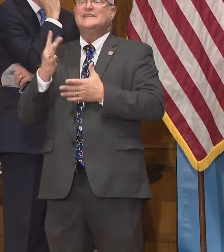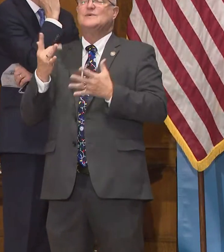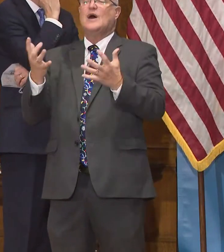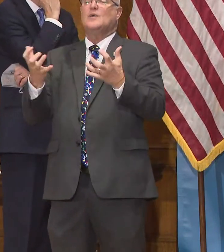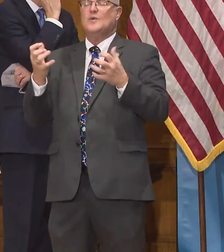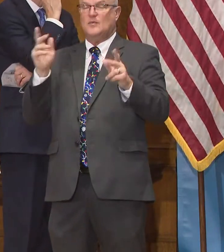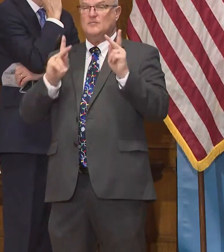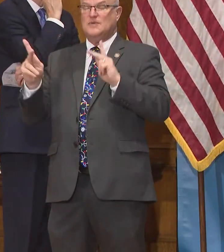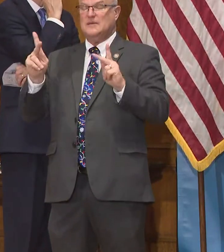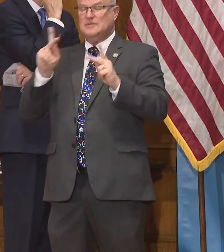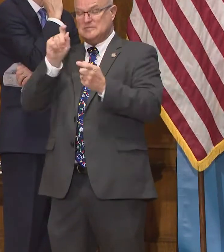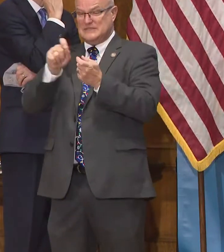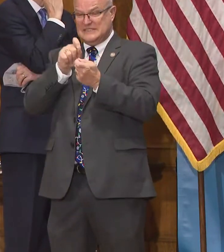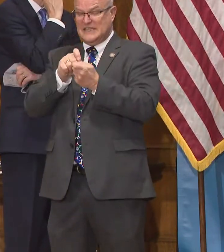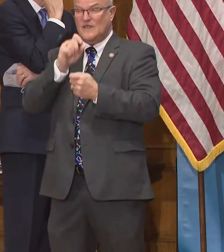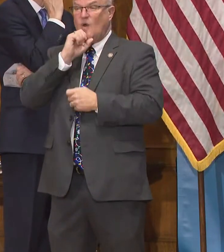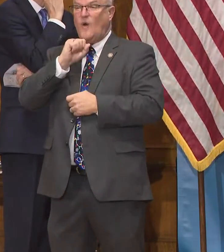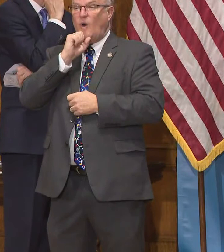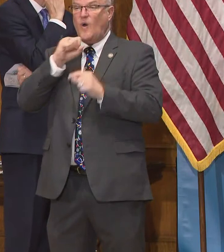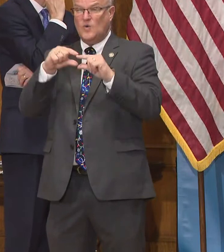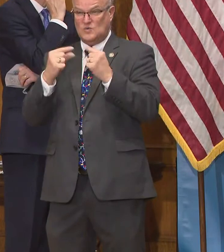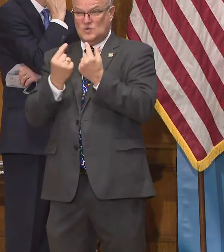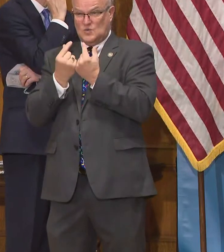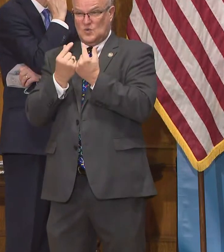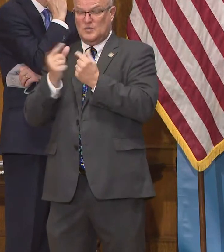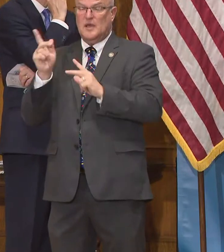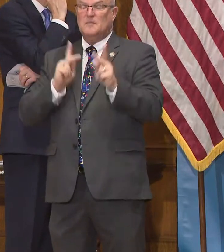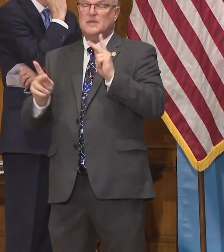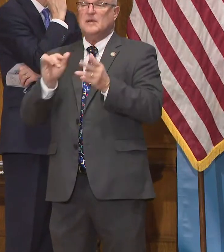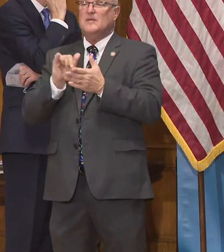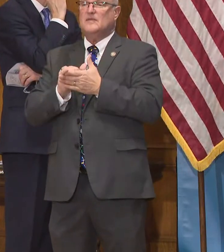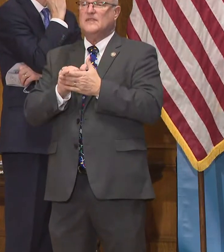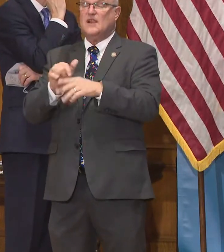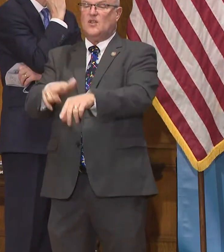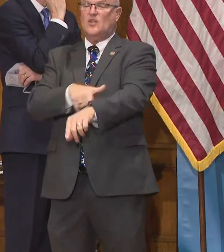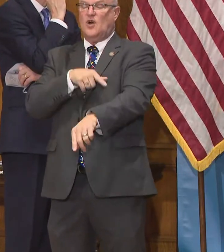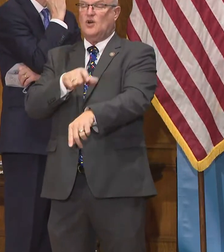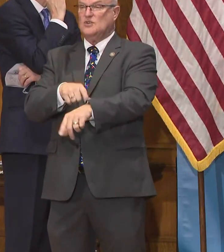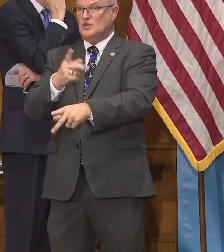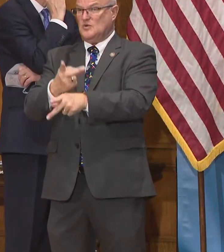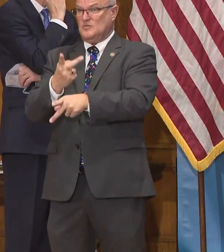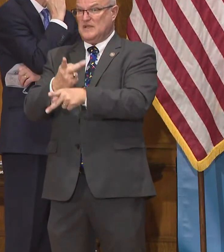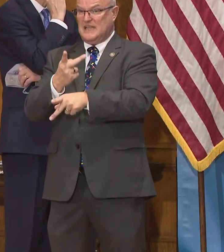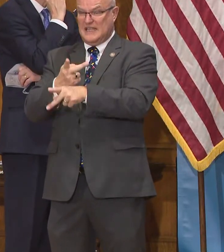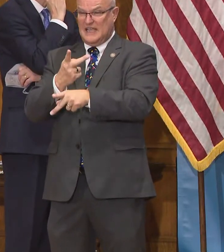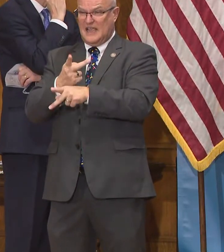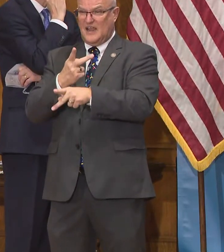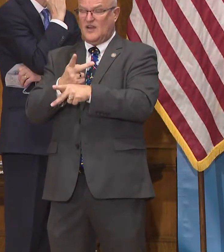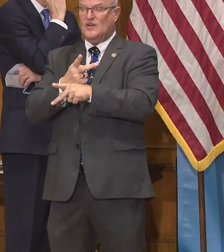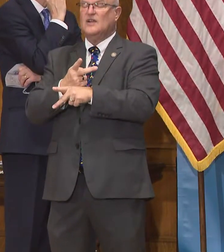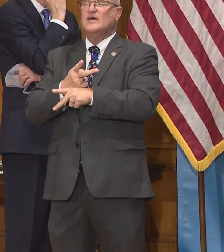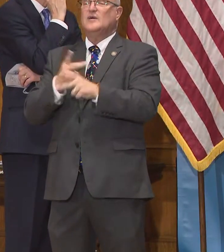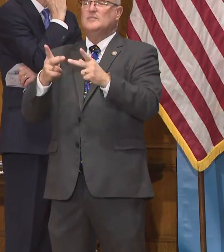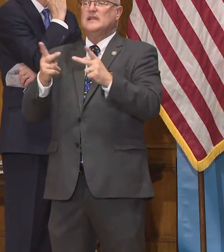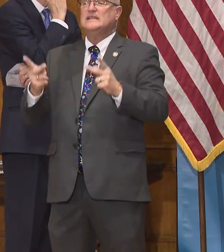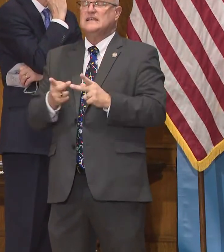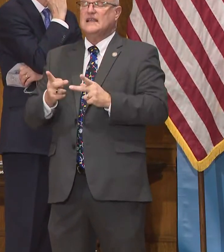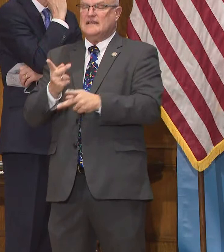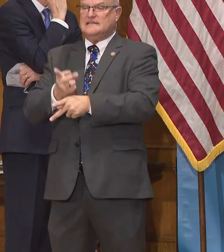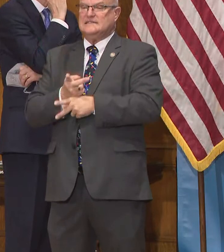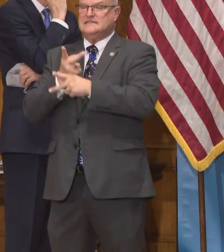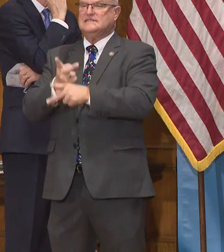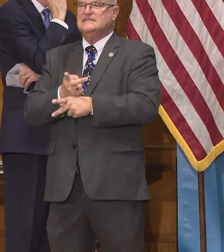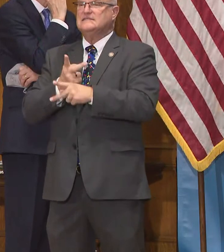want everyone, and in particular the older group, those individuals that are in long-term care facilities who are being cared for, have